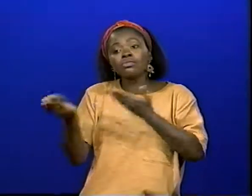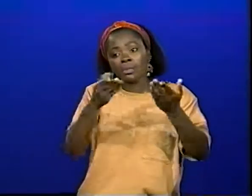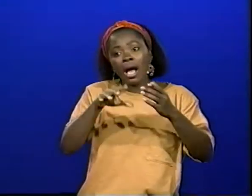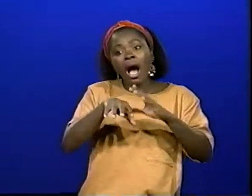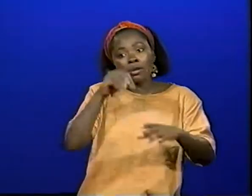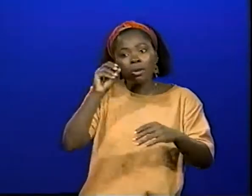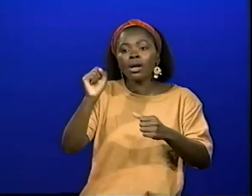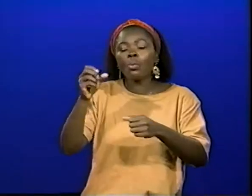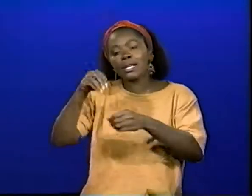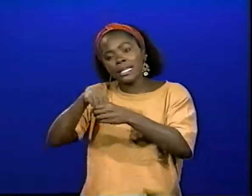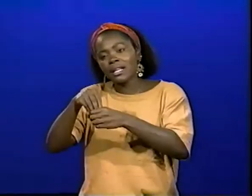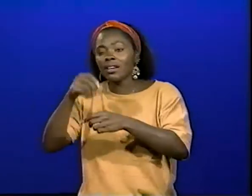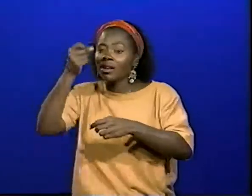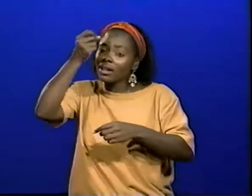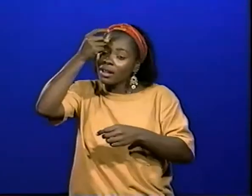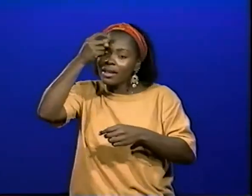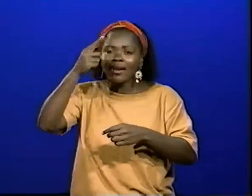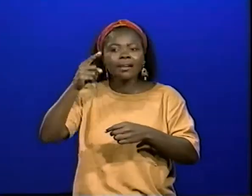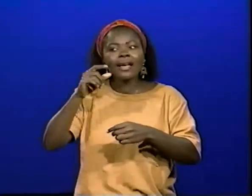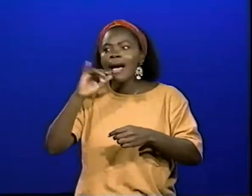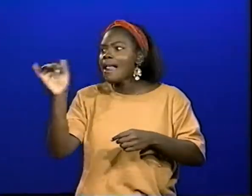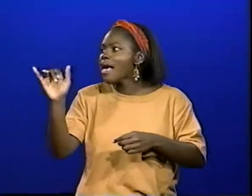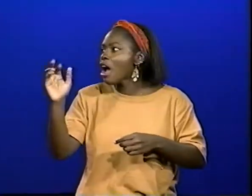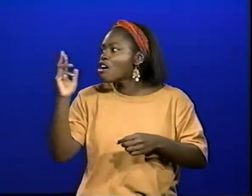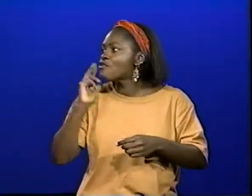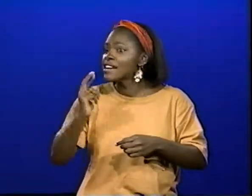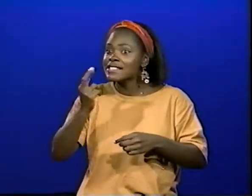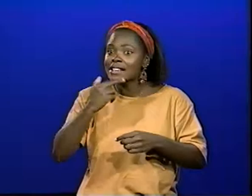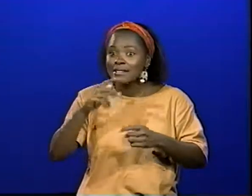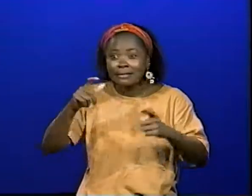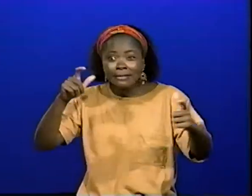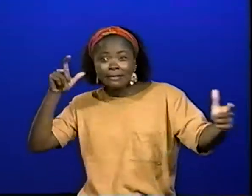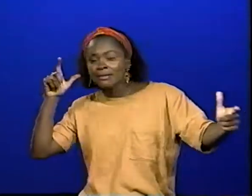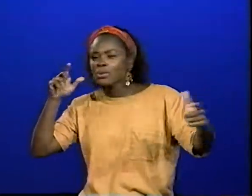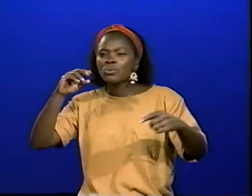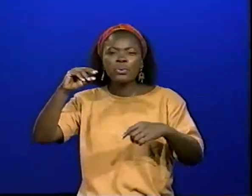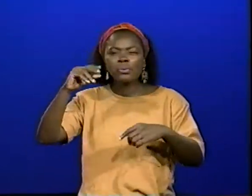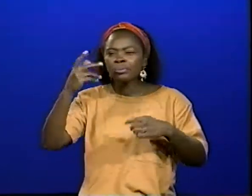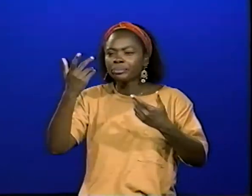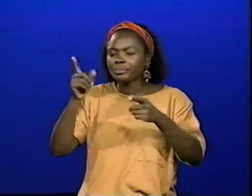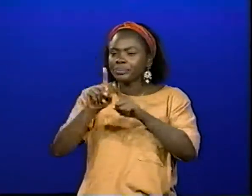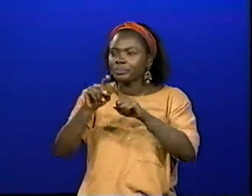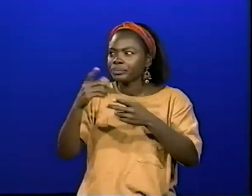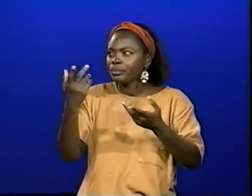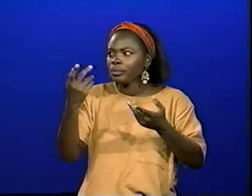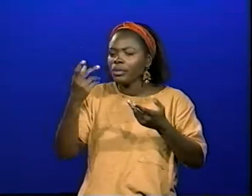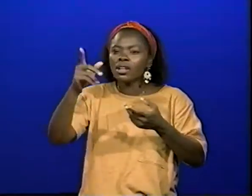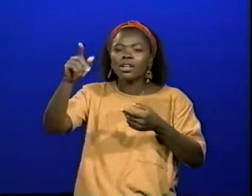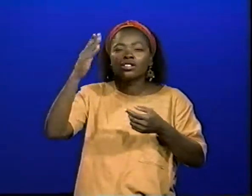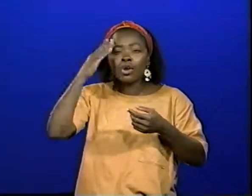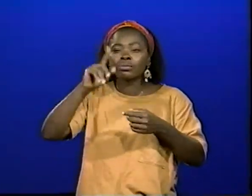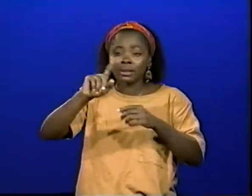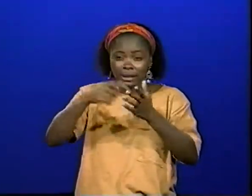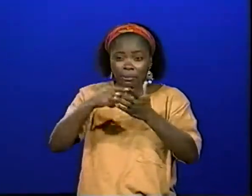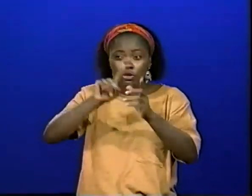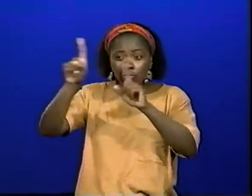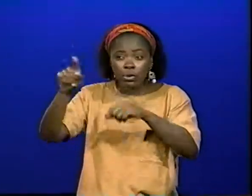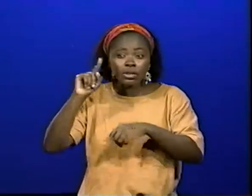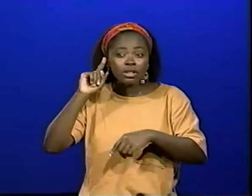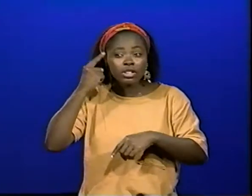And you can carry food out from that restaurant. See, it's not like a really huge restaurant. It's more like,